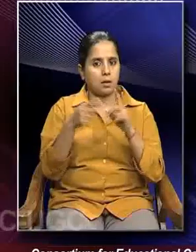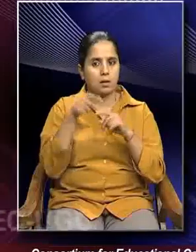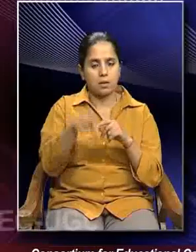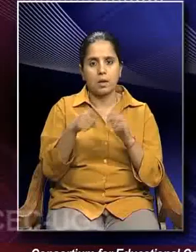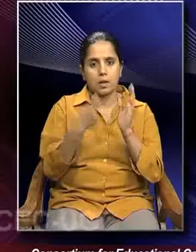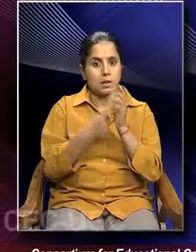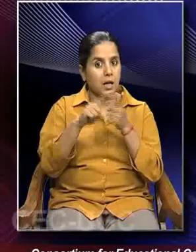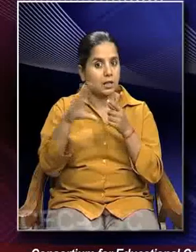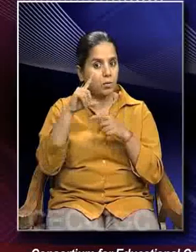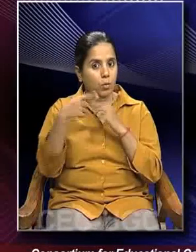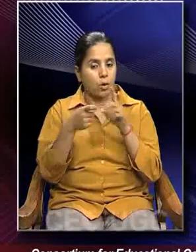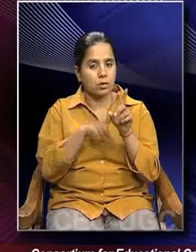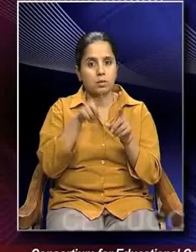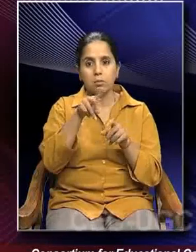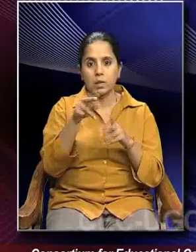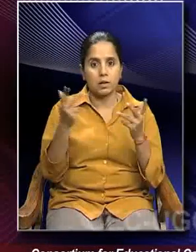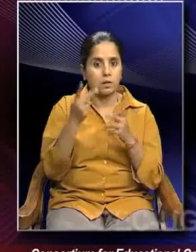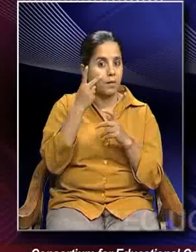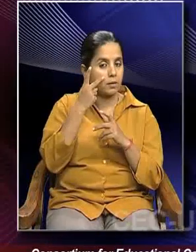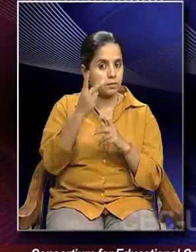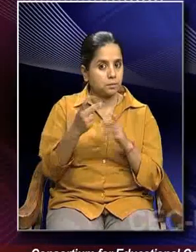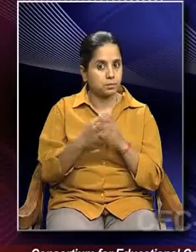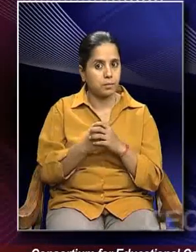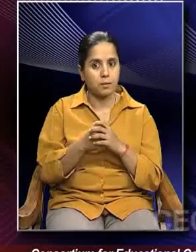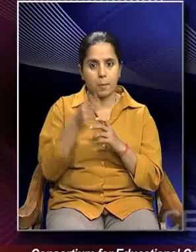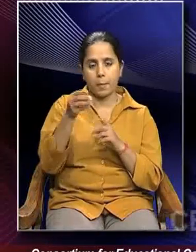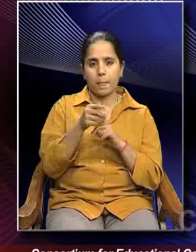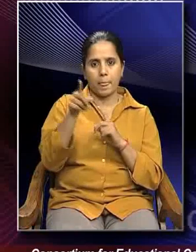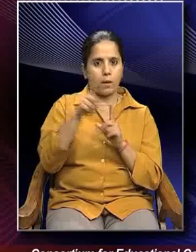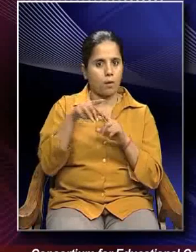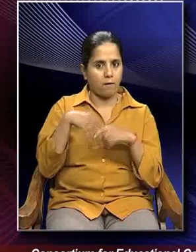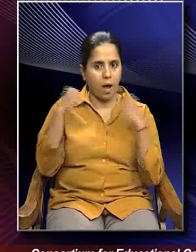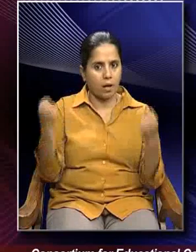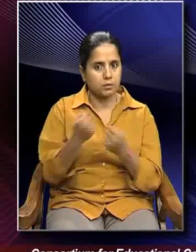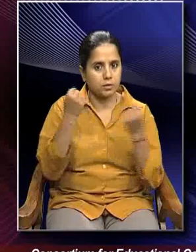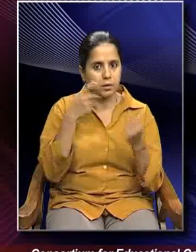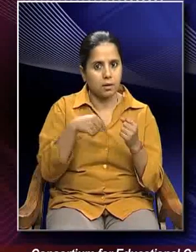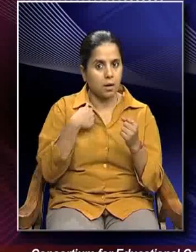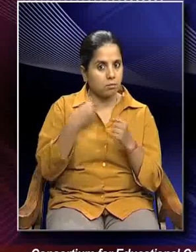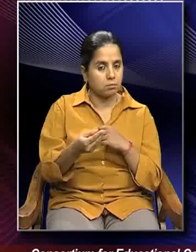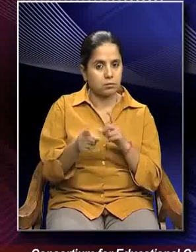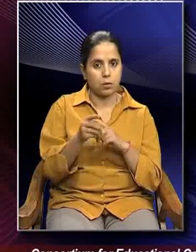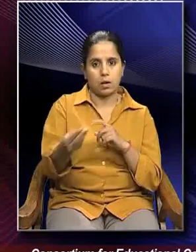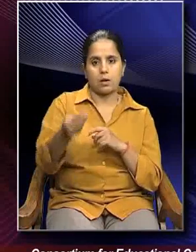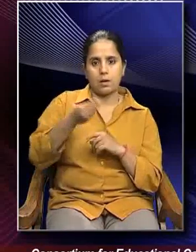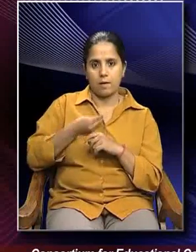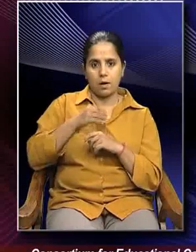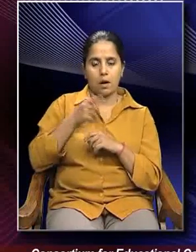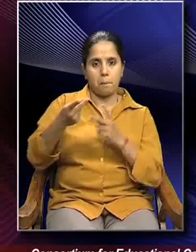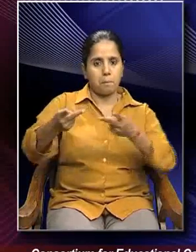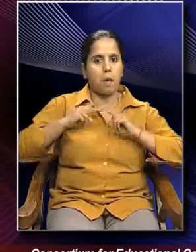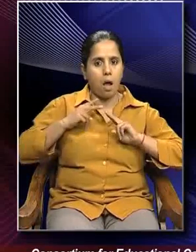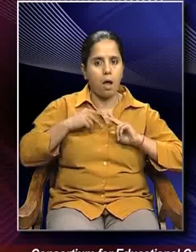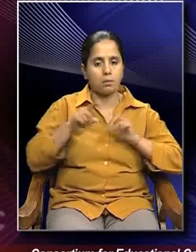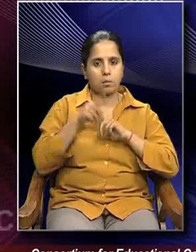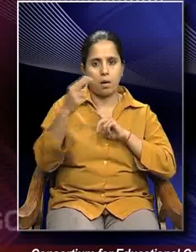reciprocity? The reciprocity is you do an action and you will get a reaction to